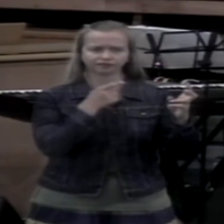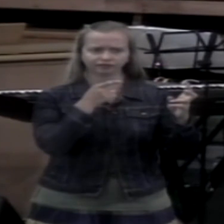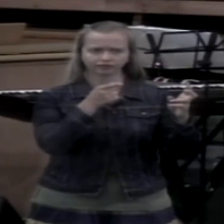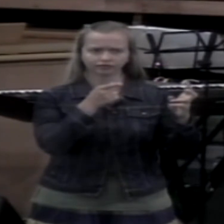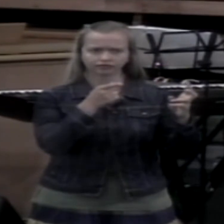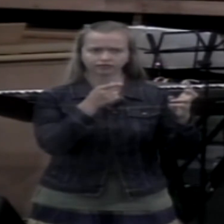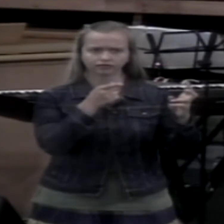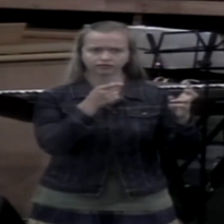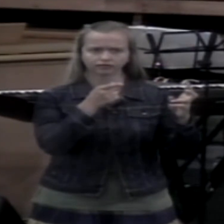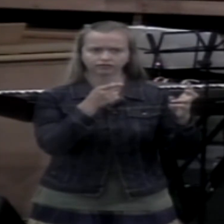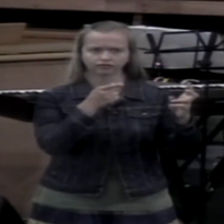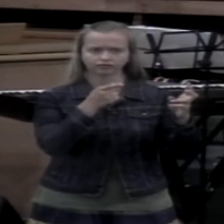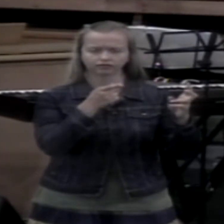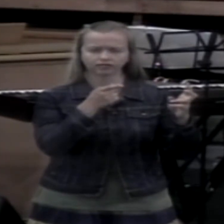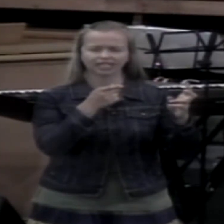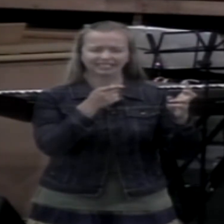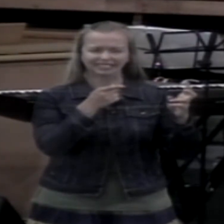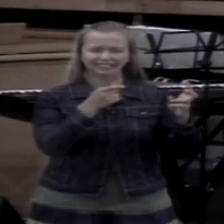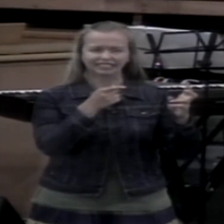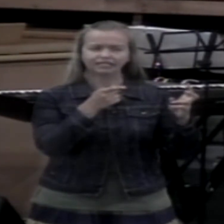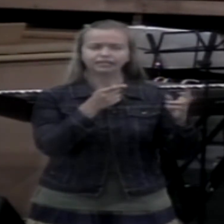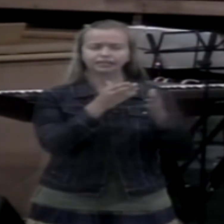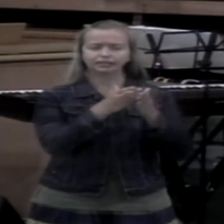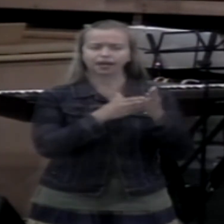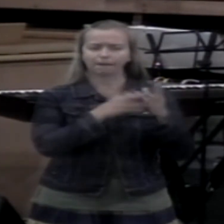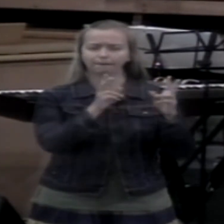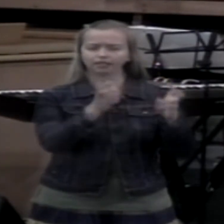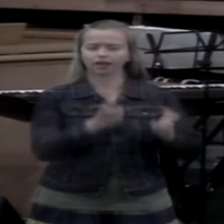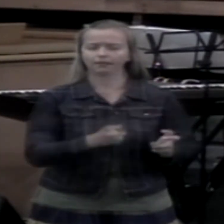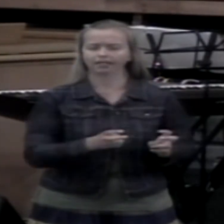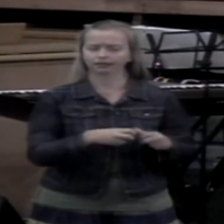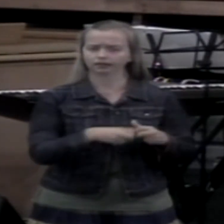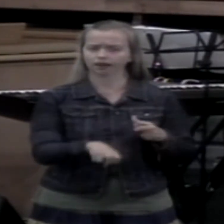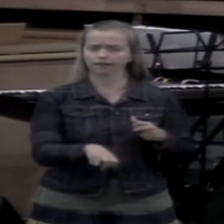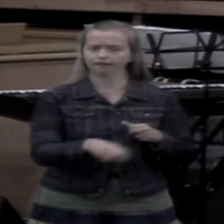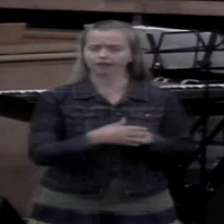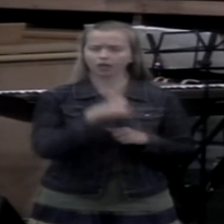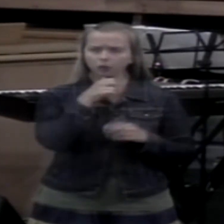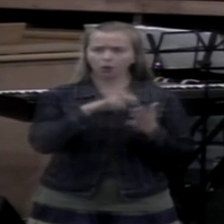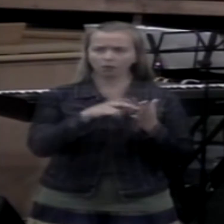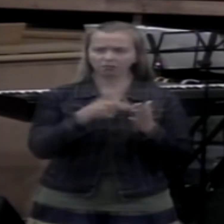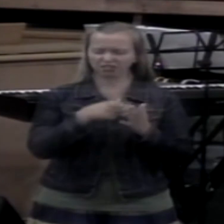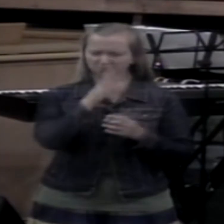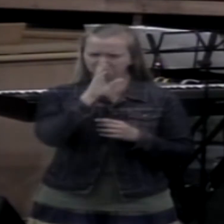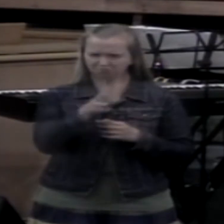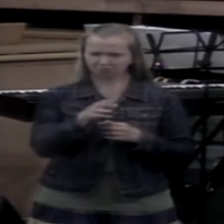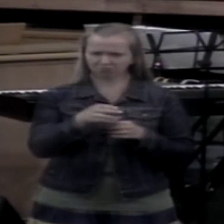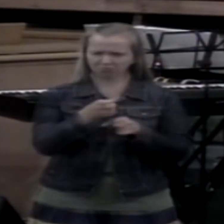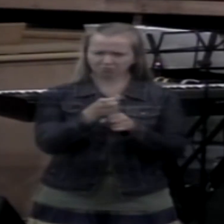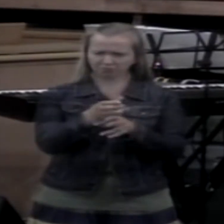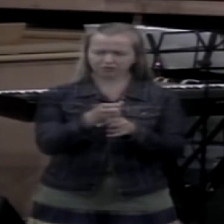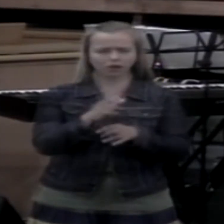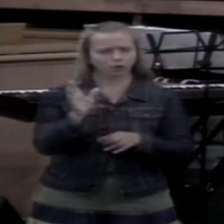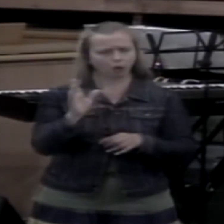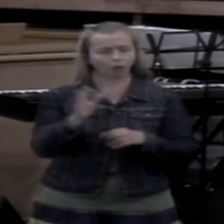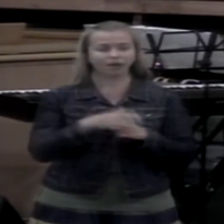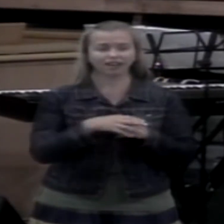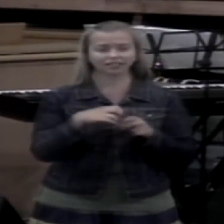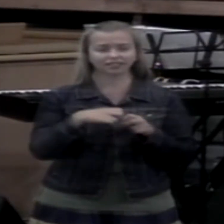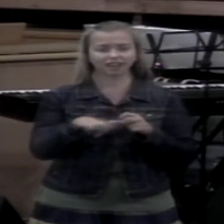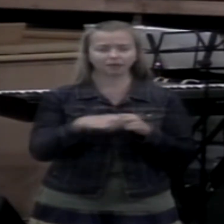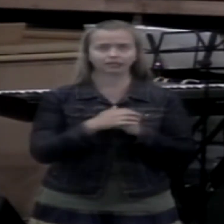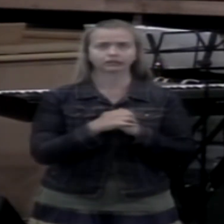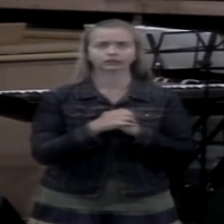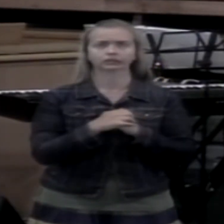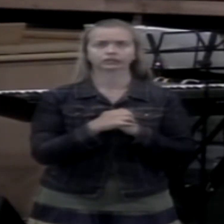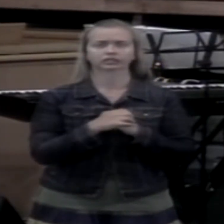It will have some tough areas in it, okay? I'm not preaching this to be tough, but some of it's going to almost